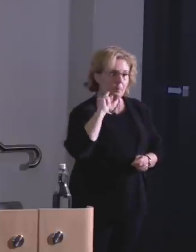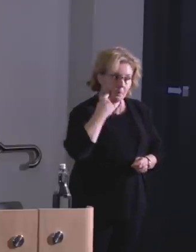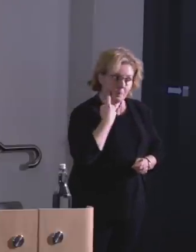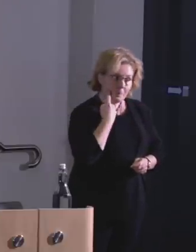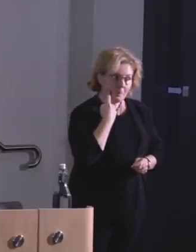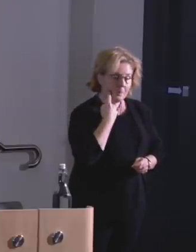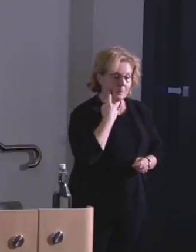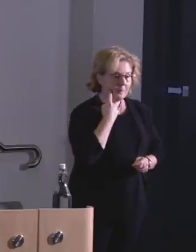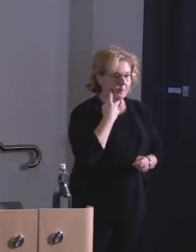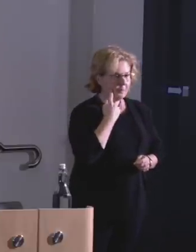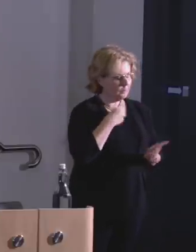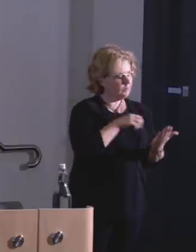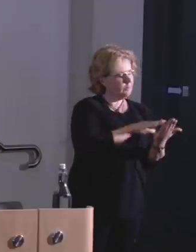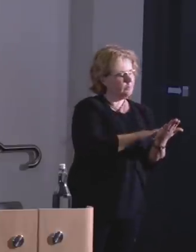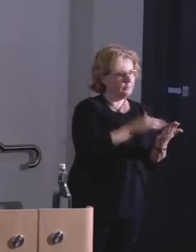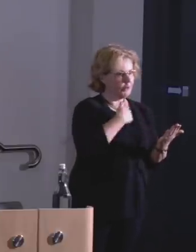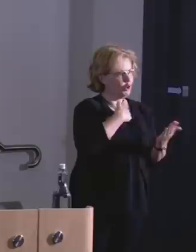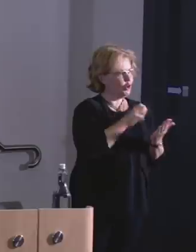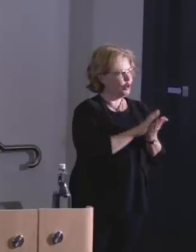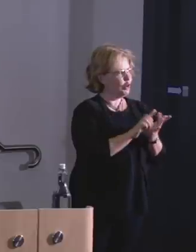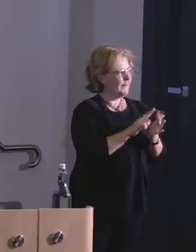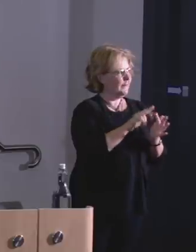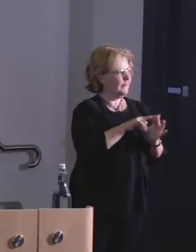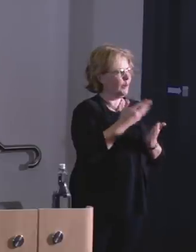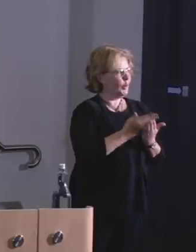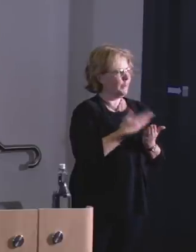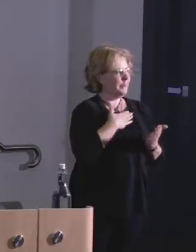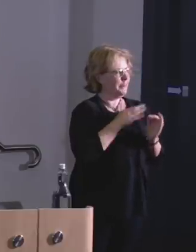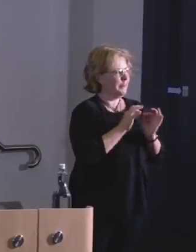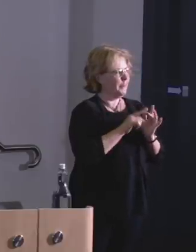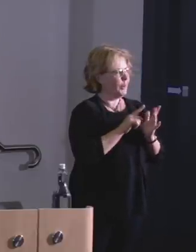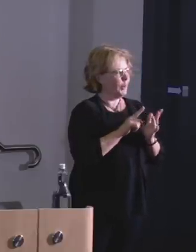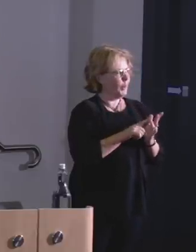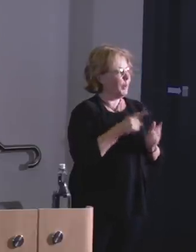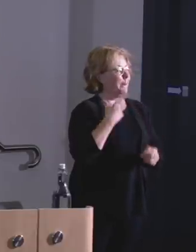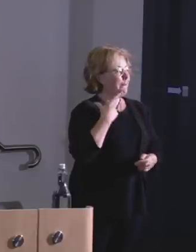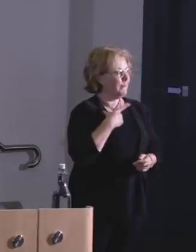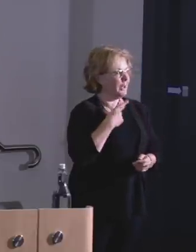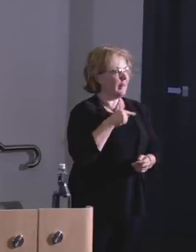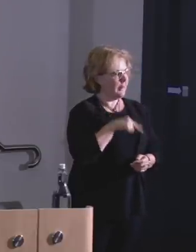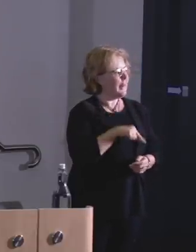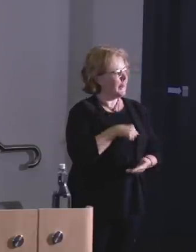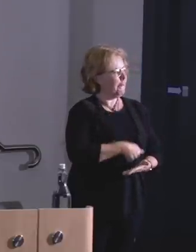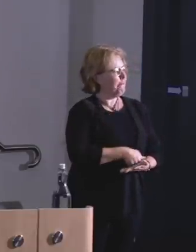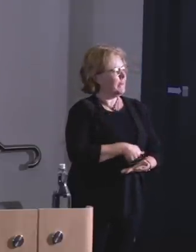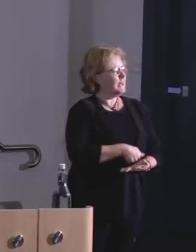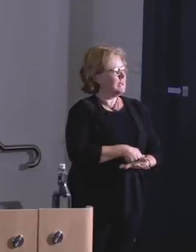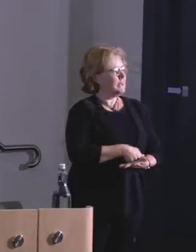fact that I was a chief on my bio, because that's the basis of my leadership.